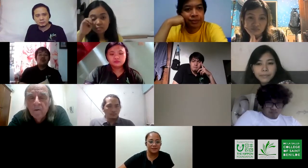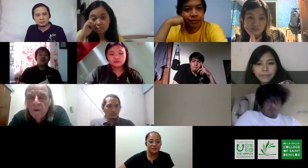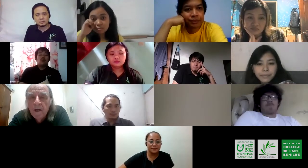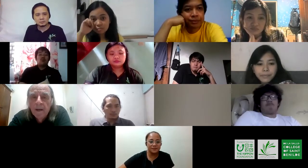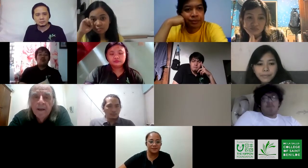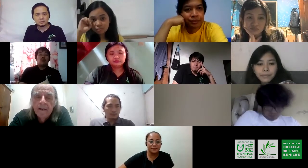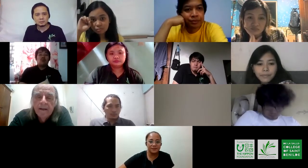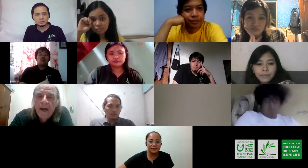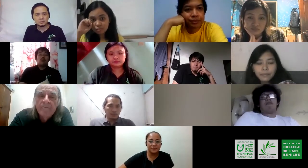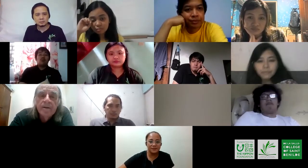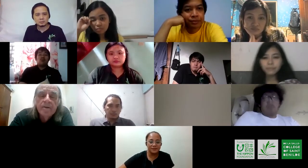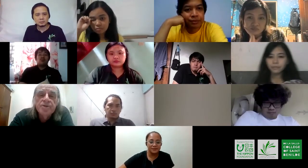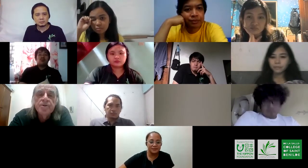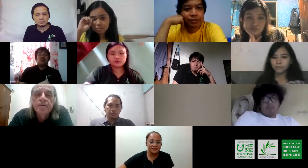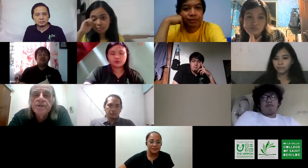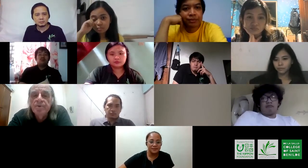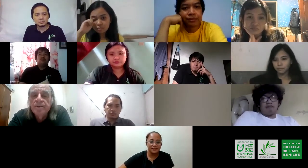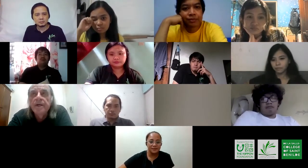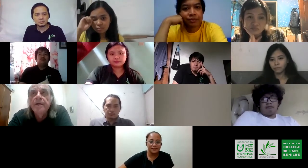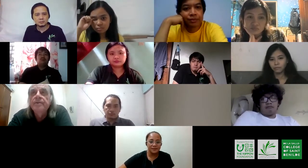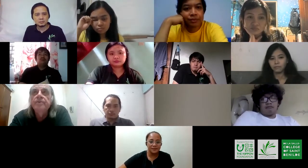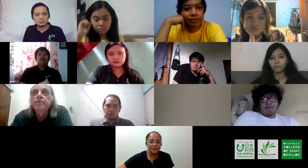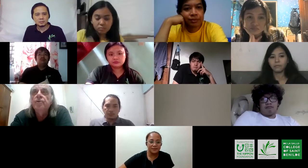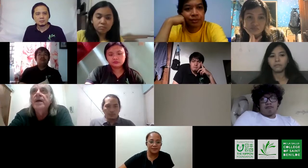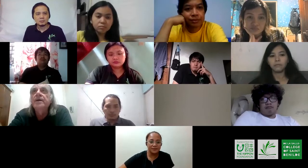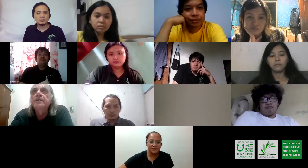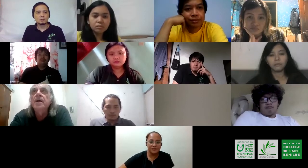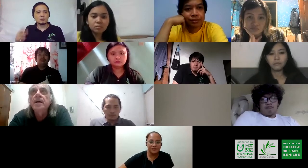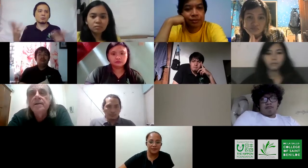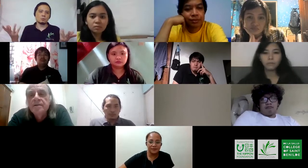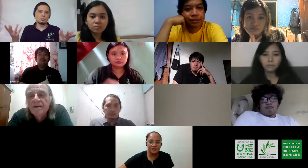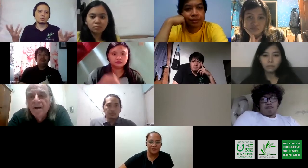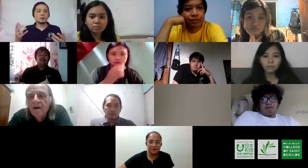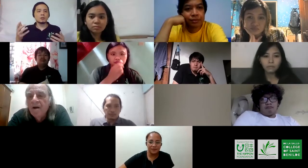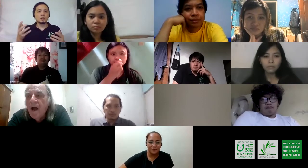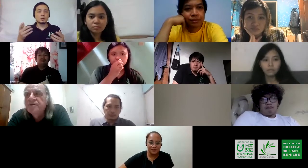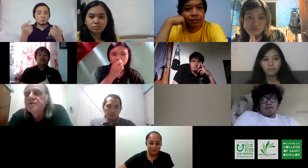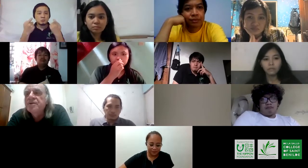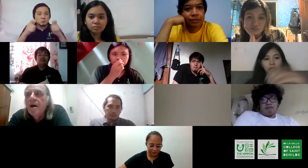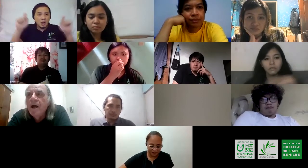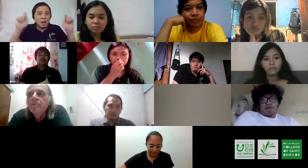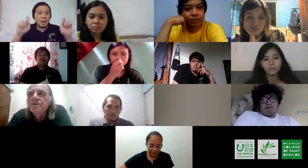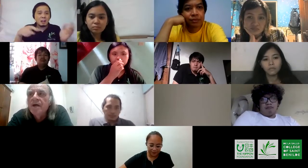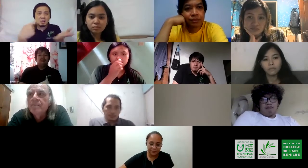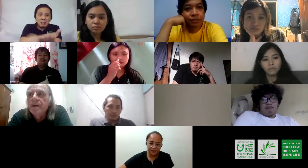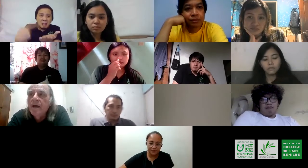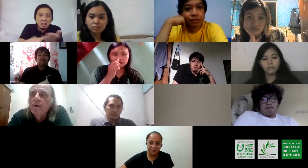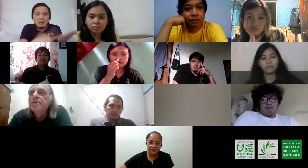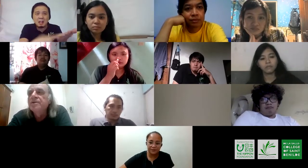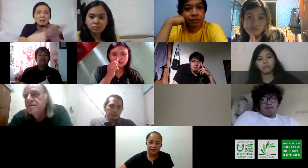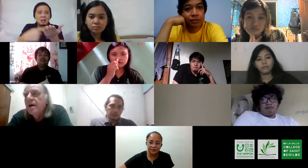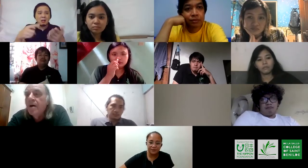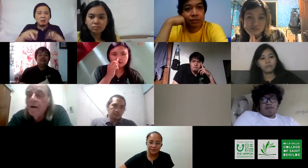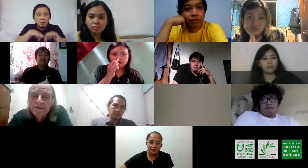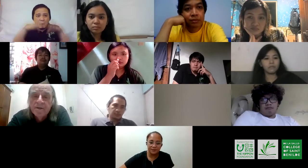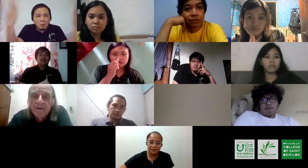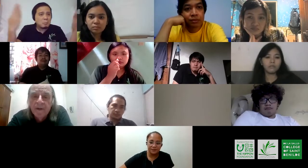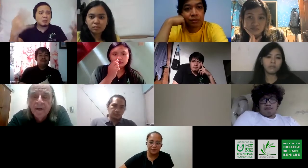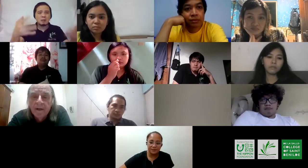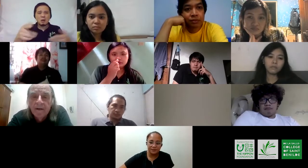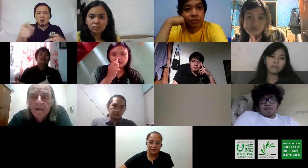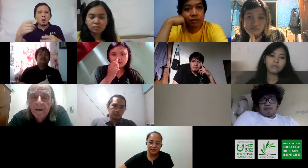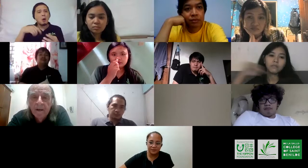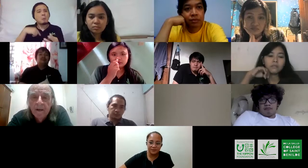Okay, so having the students pretend to create signs, this is how I would sign banana, or this is how I would